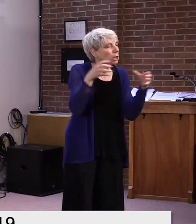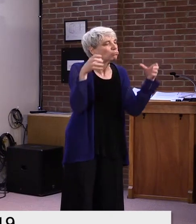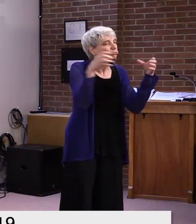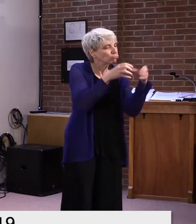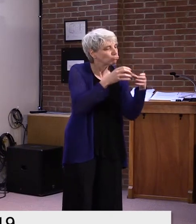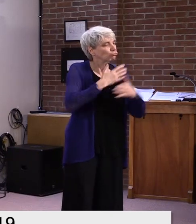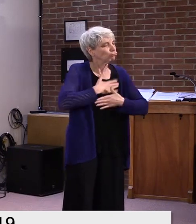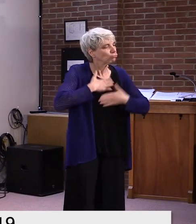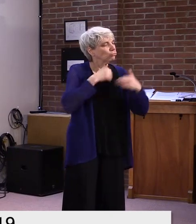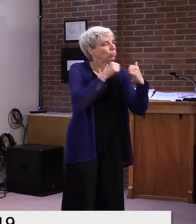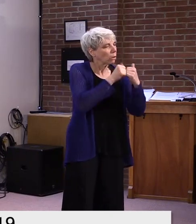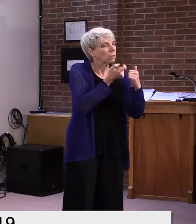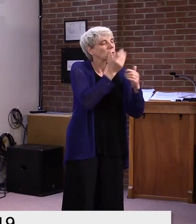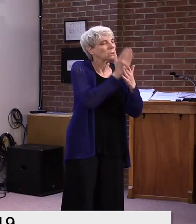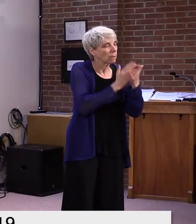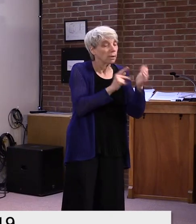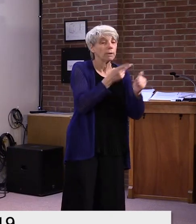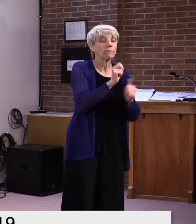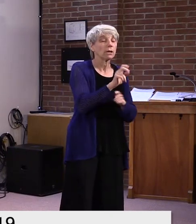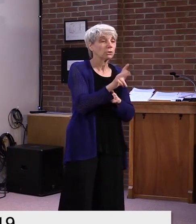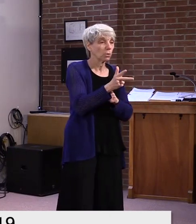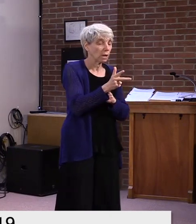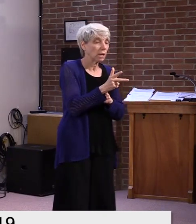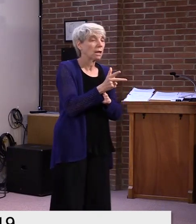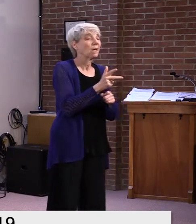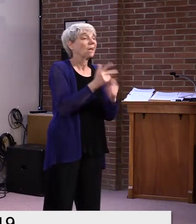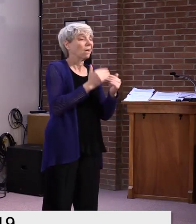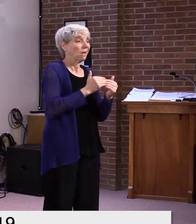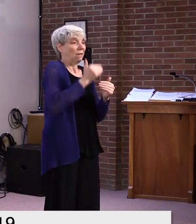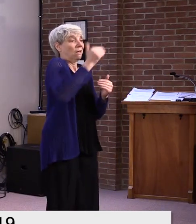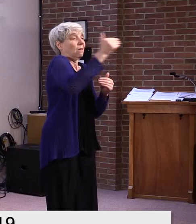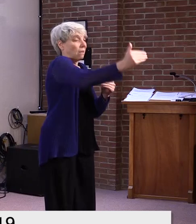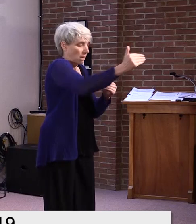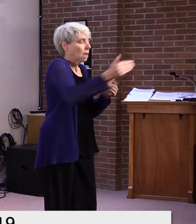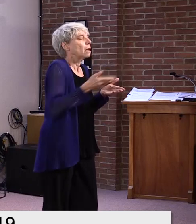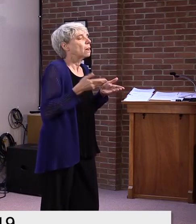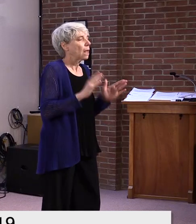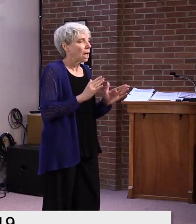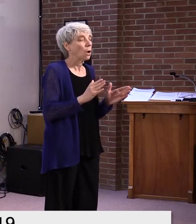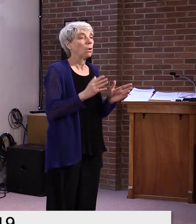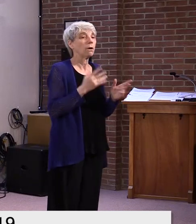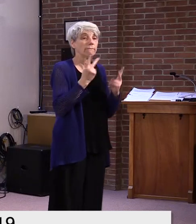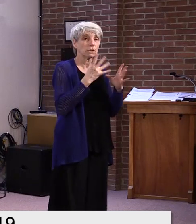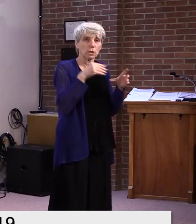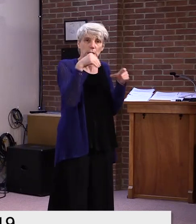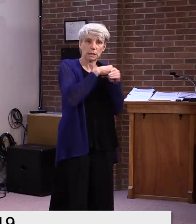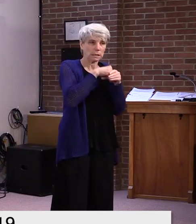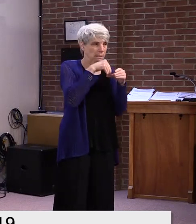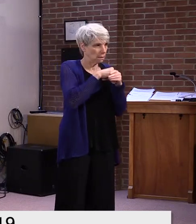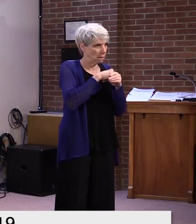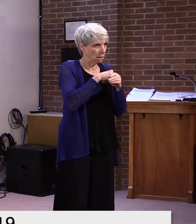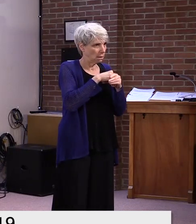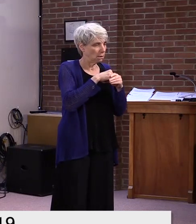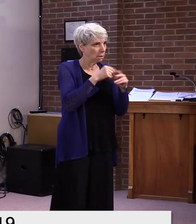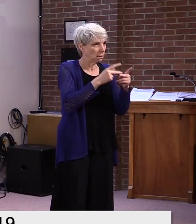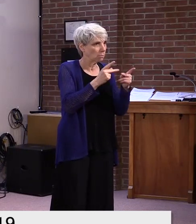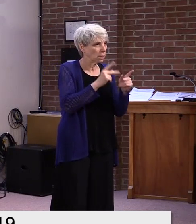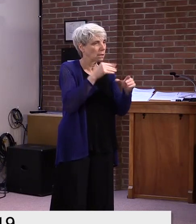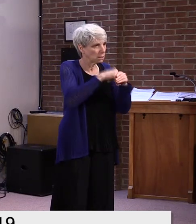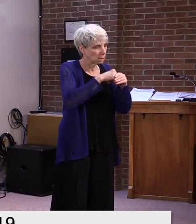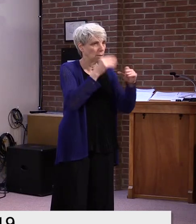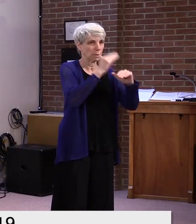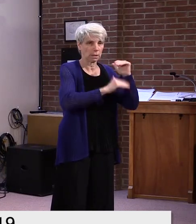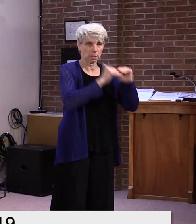days with no new cases and no community spread. At this phase, indoor visitors are allowed, as well